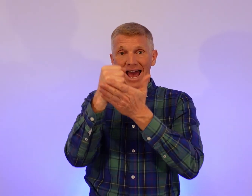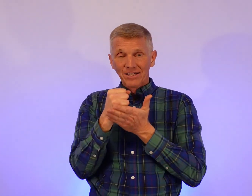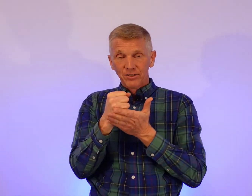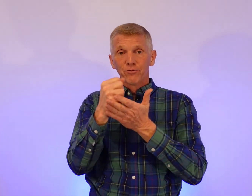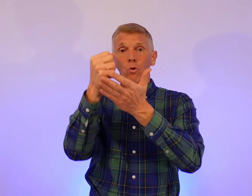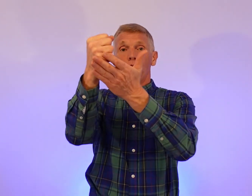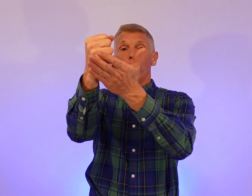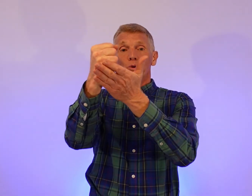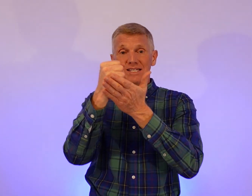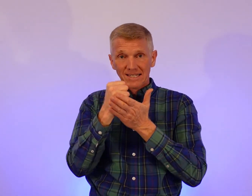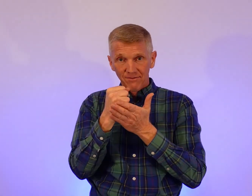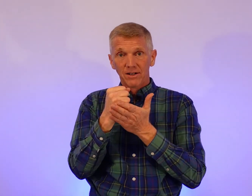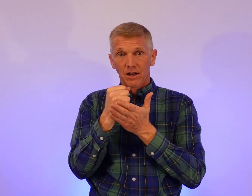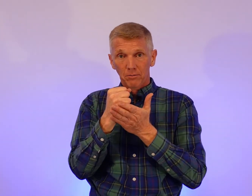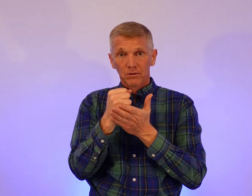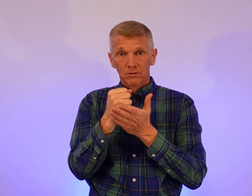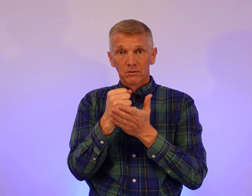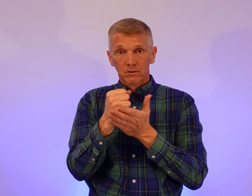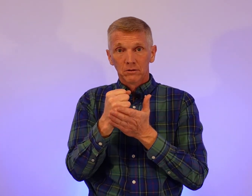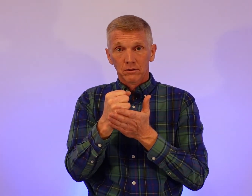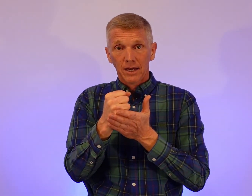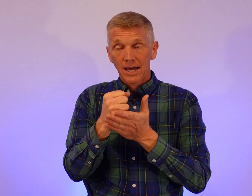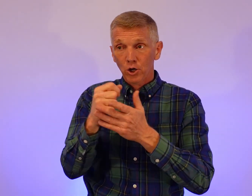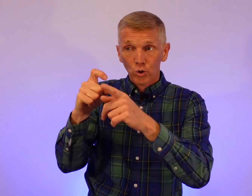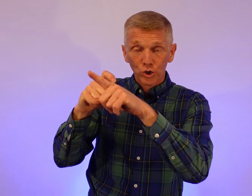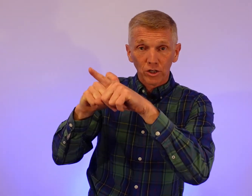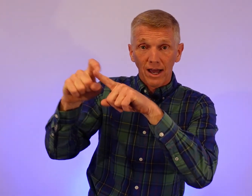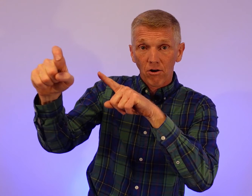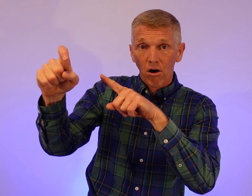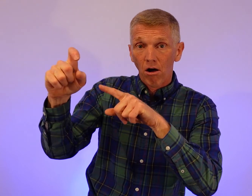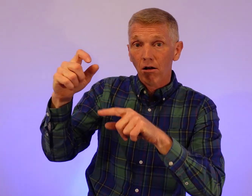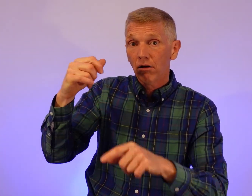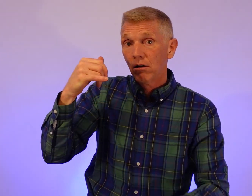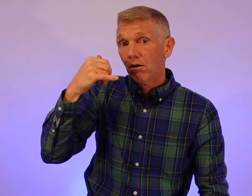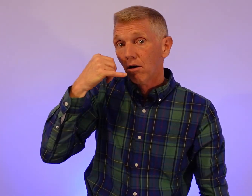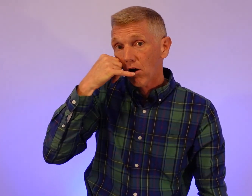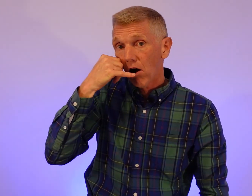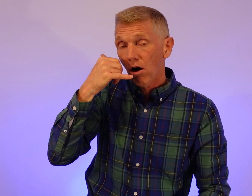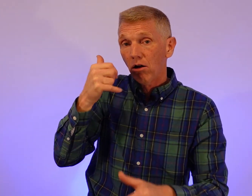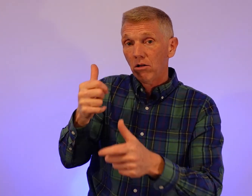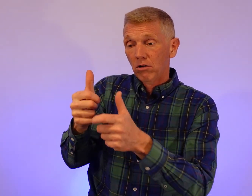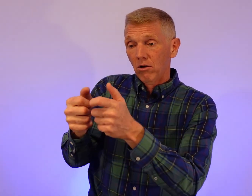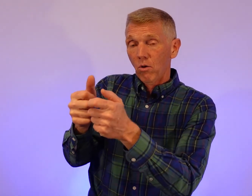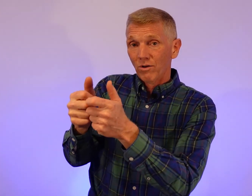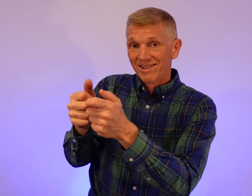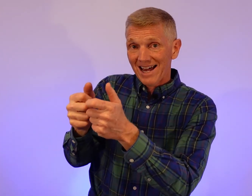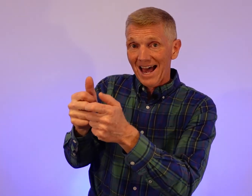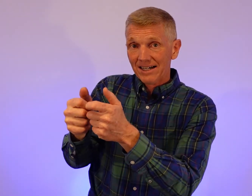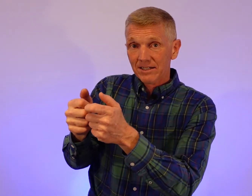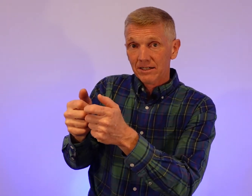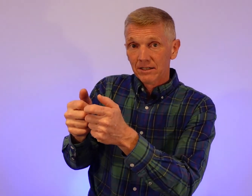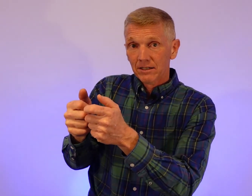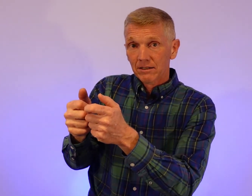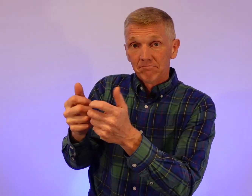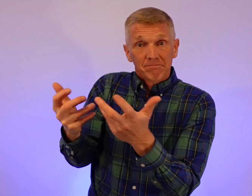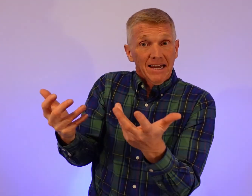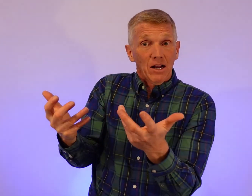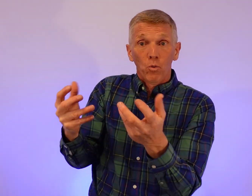asking for or receiving help. Okay, who should I call, or text, and what's